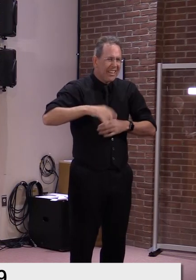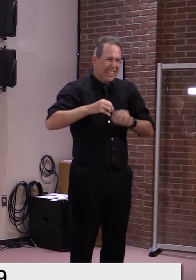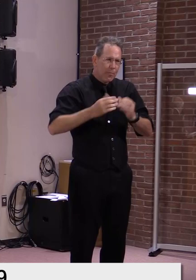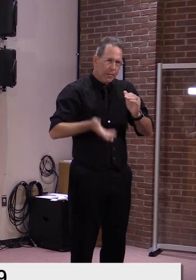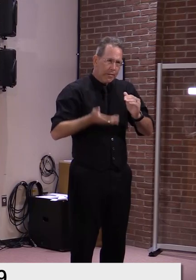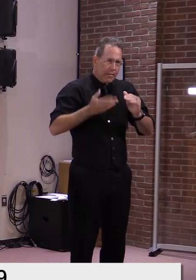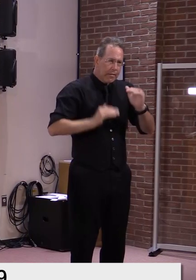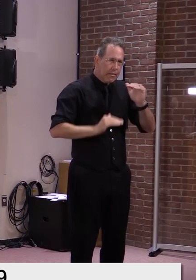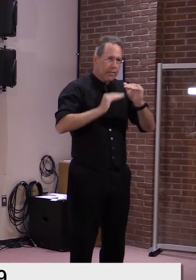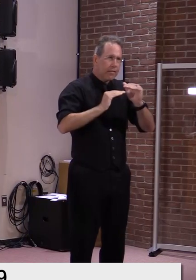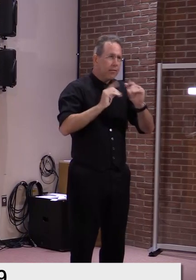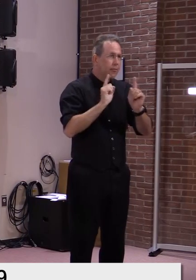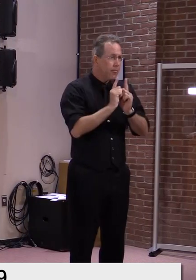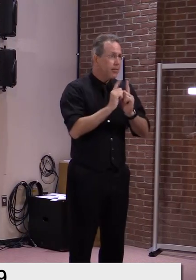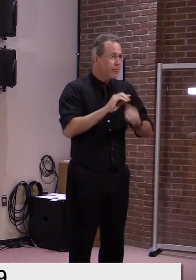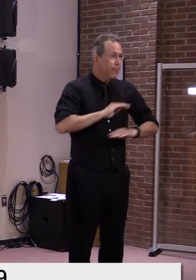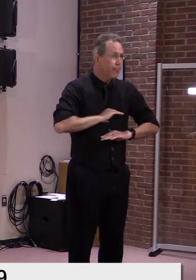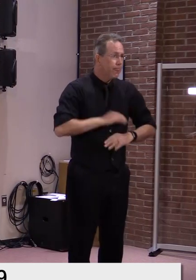Thank you.